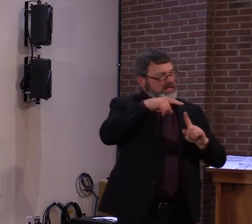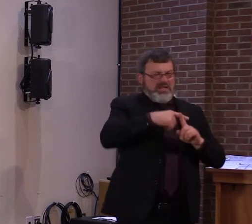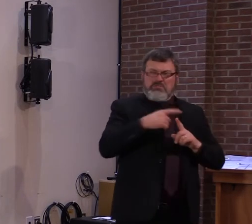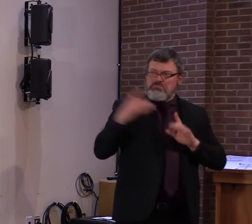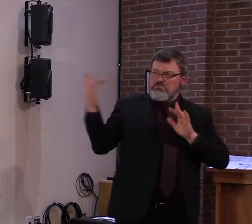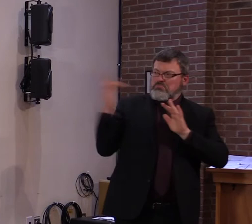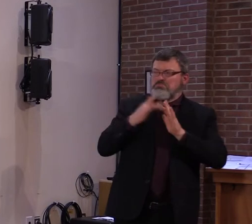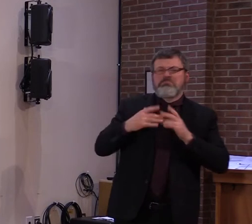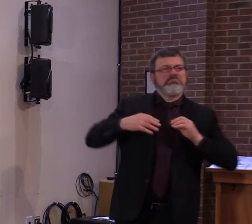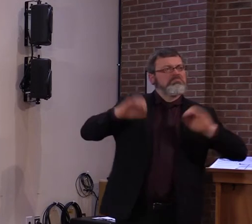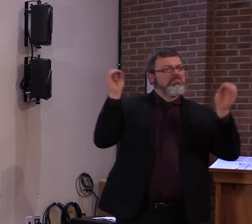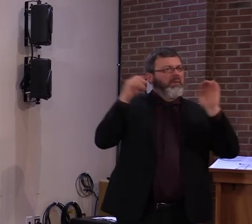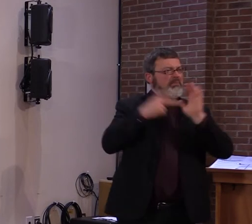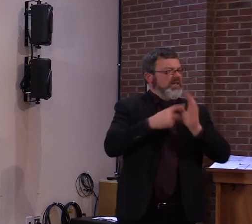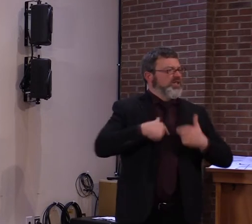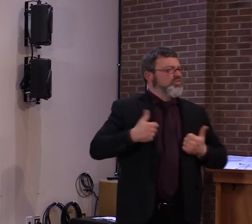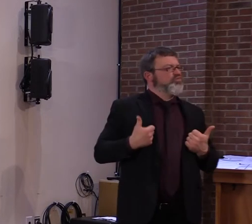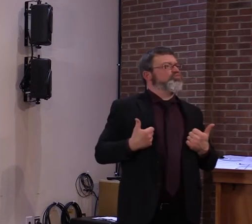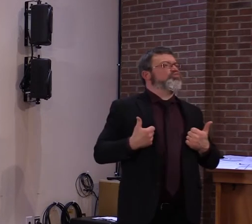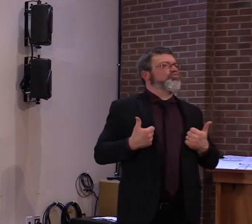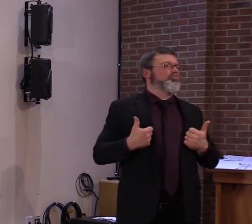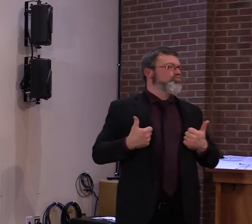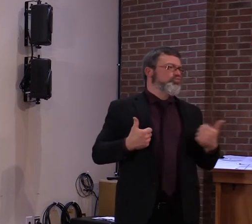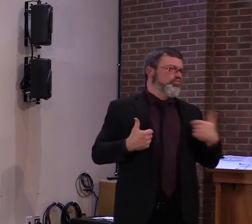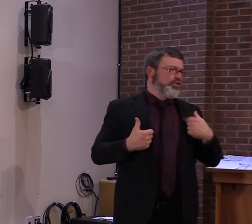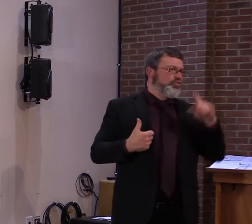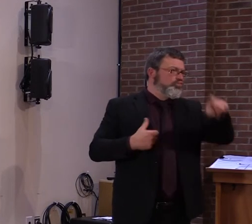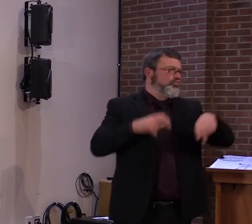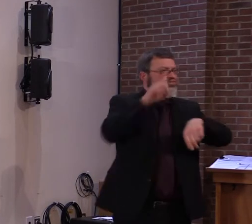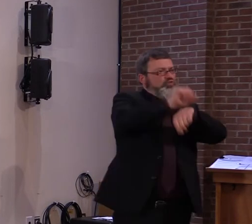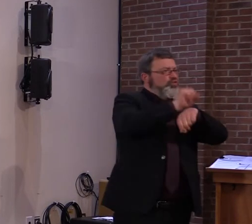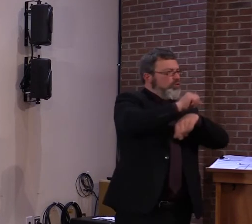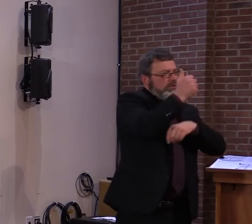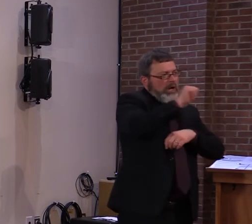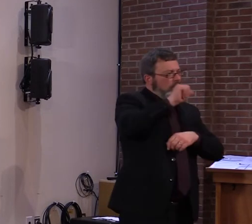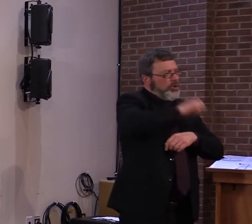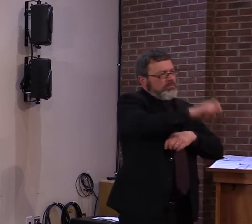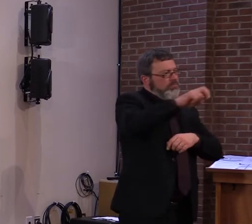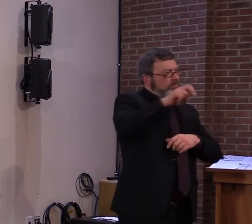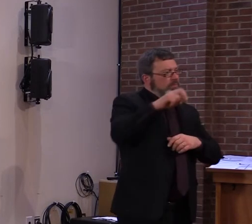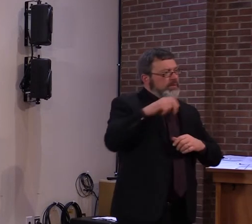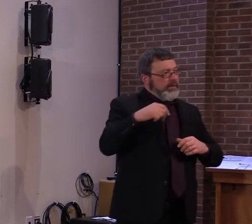I don't know what to say to any of these people, but I figure